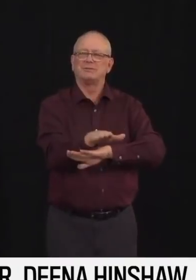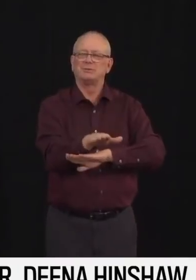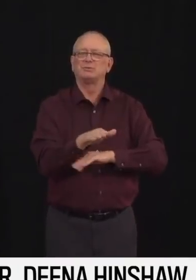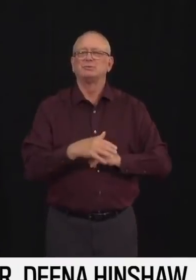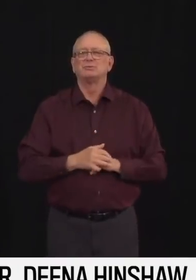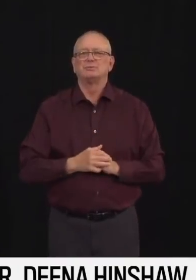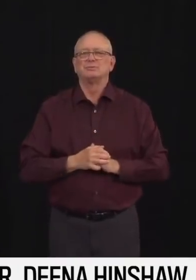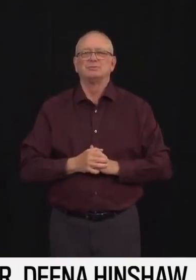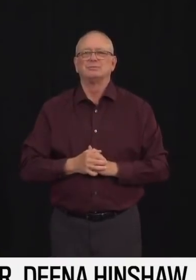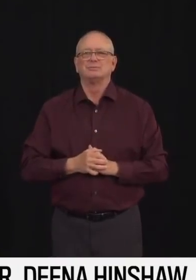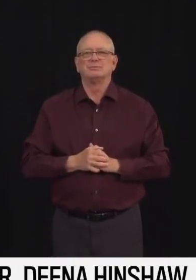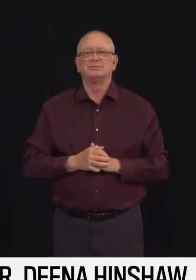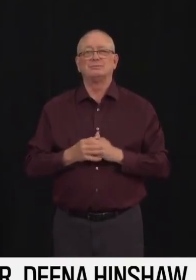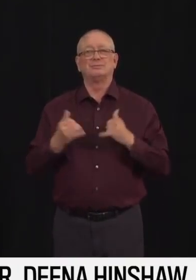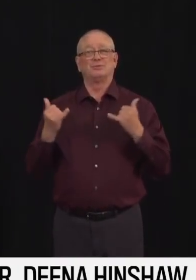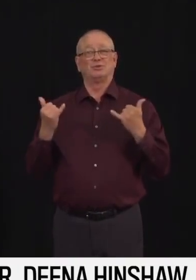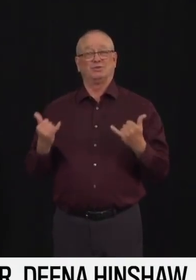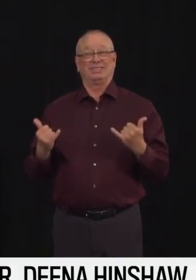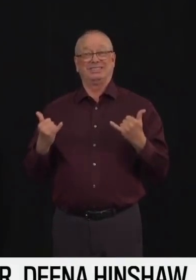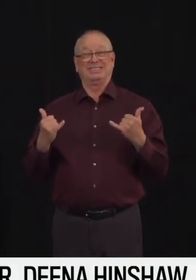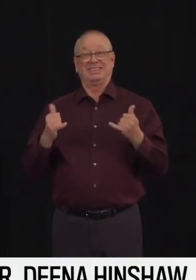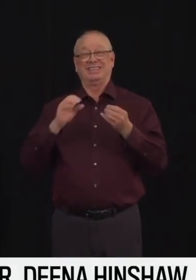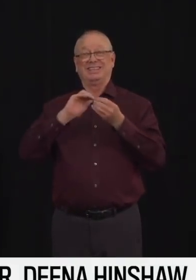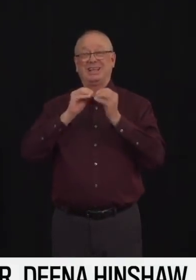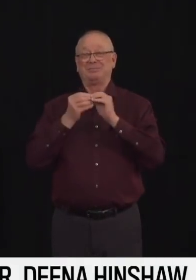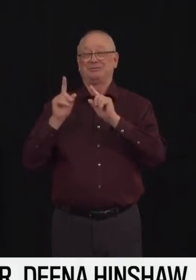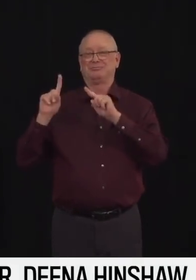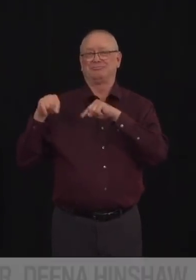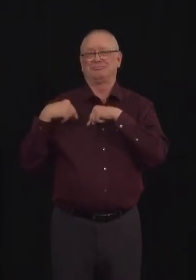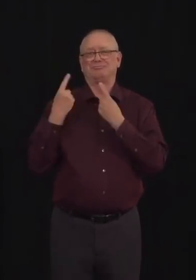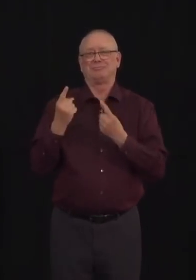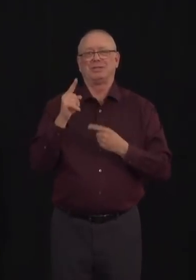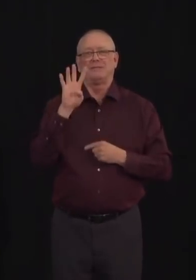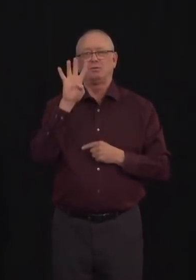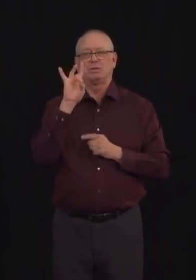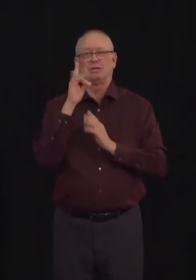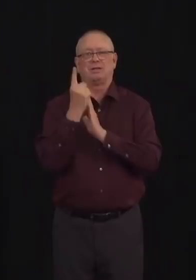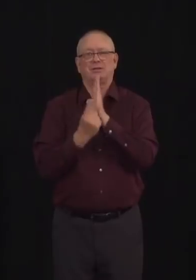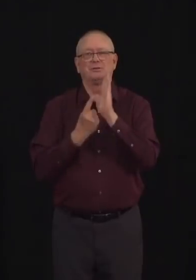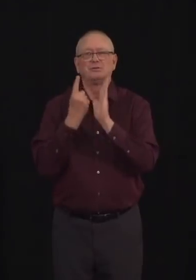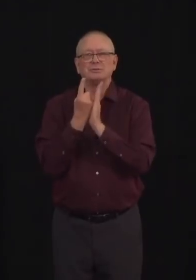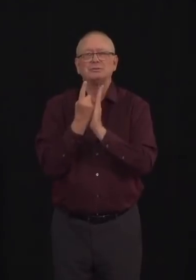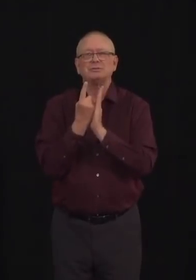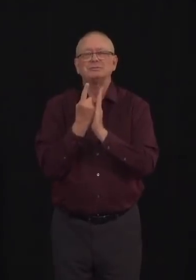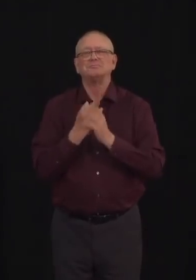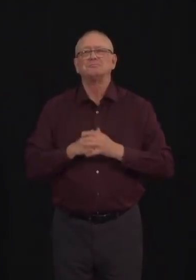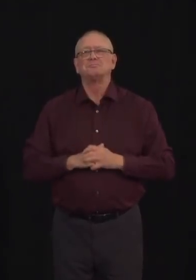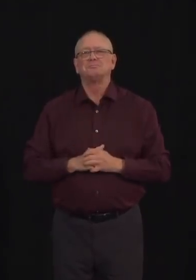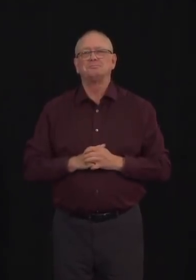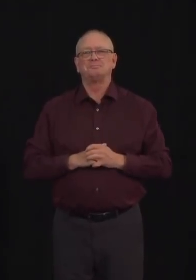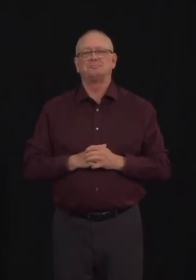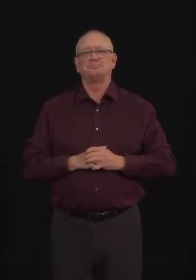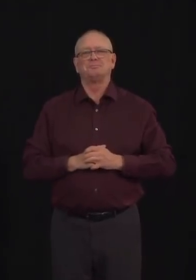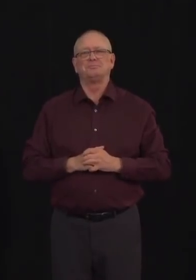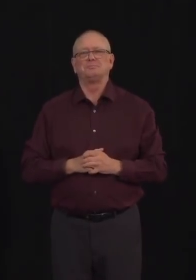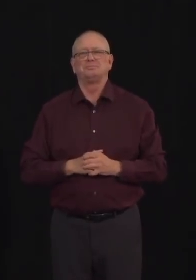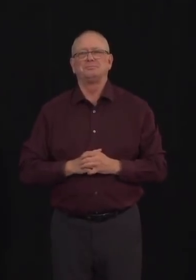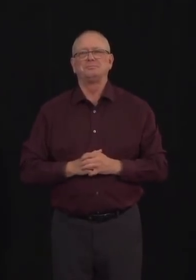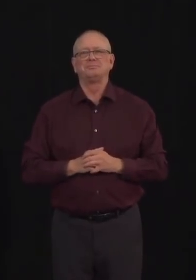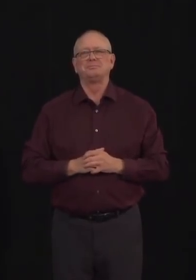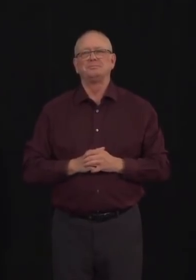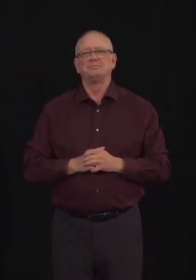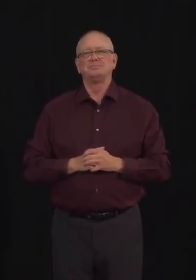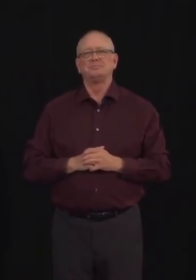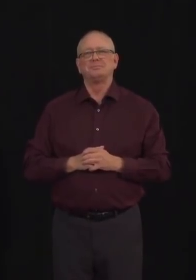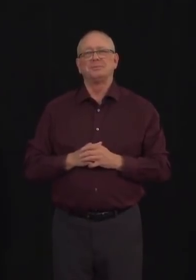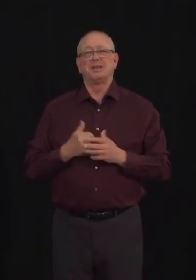Today's numbers reflect the last 48 hours since we provided the last update on Saturday. I am pleased to